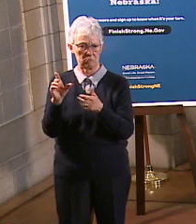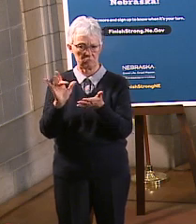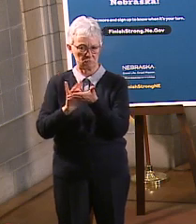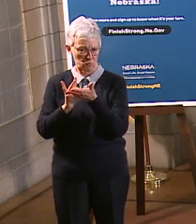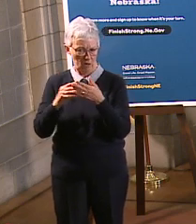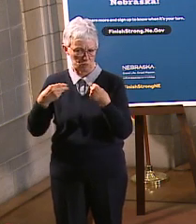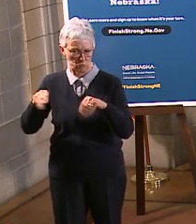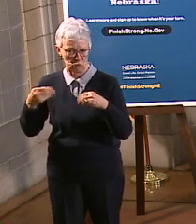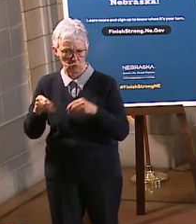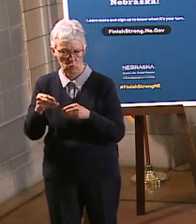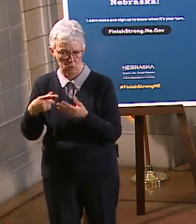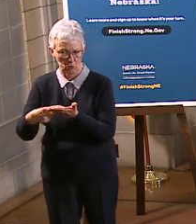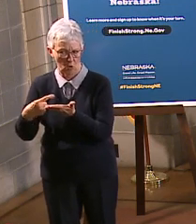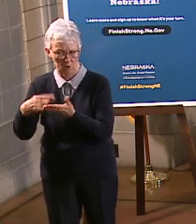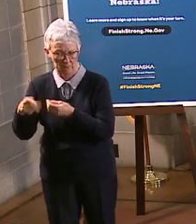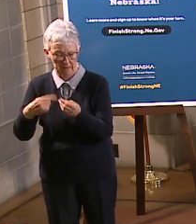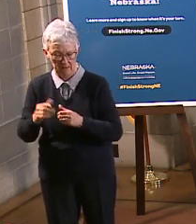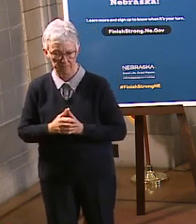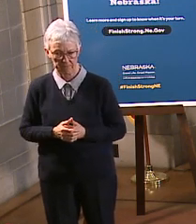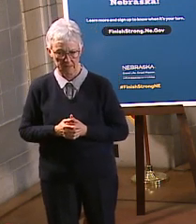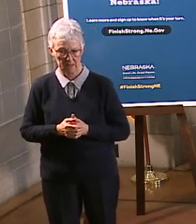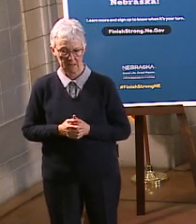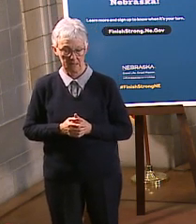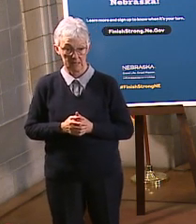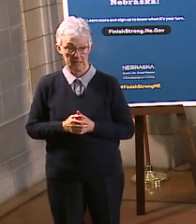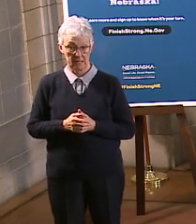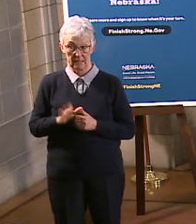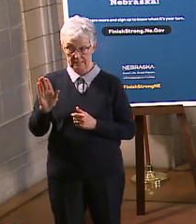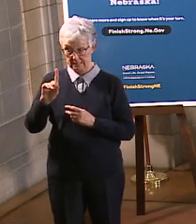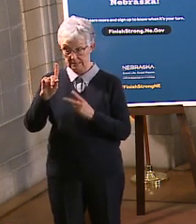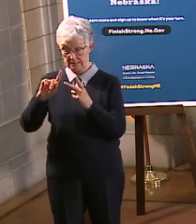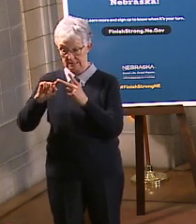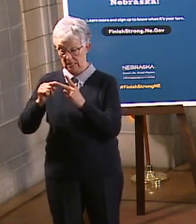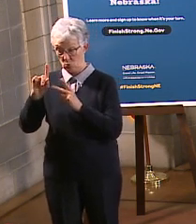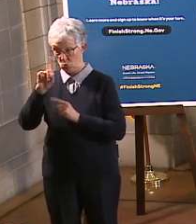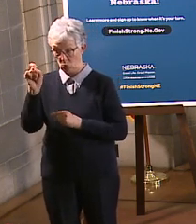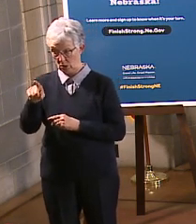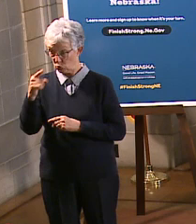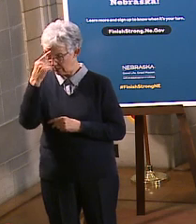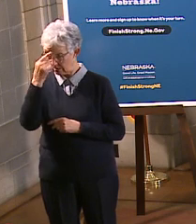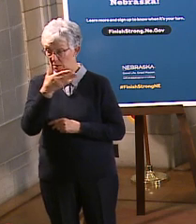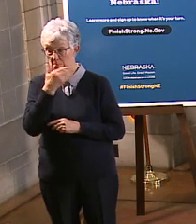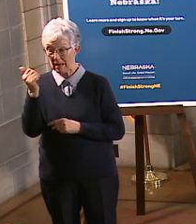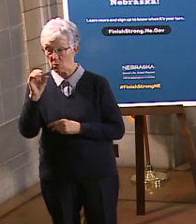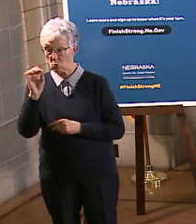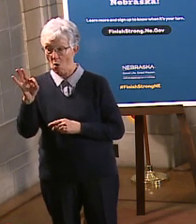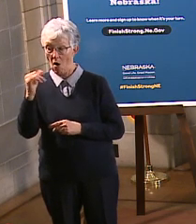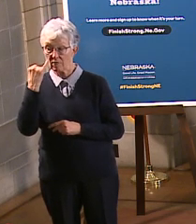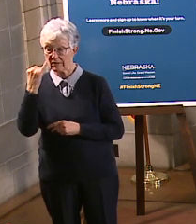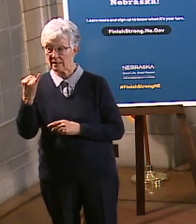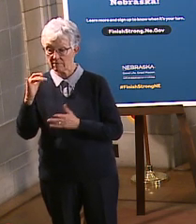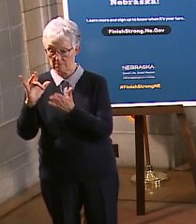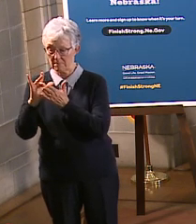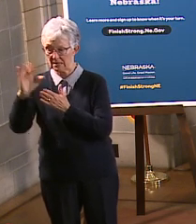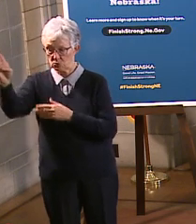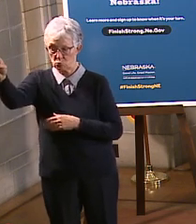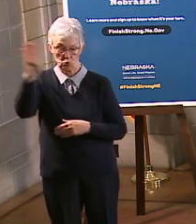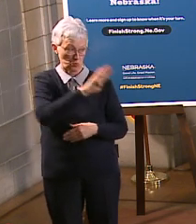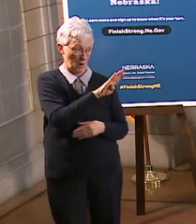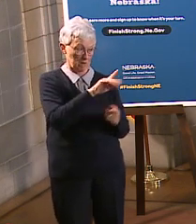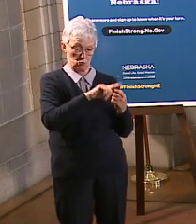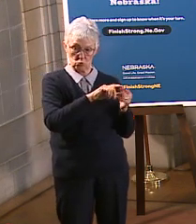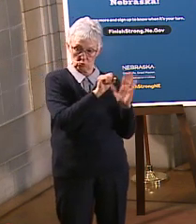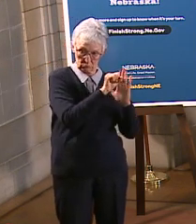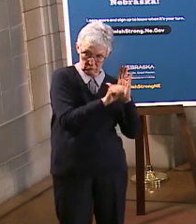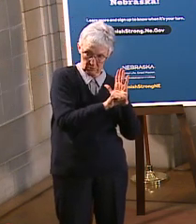question, do I think those things would be more effective distributed to the state? And the answer is absolutely yes. I think At this stage where we are right now, the state is going to be more